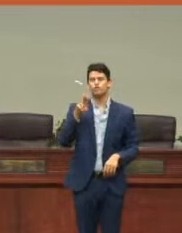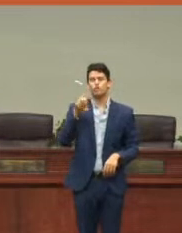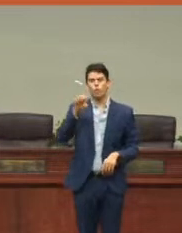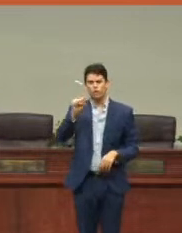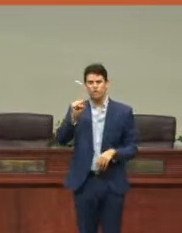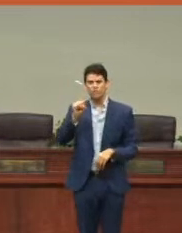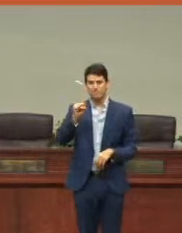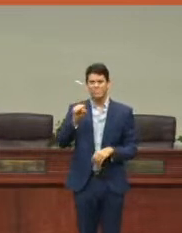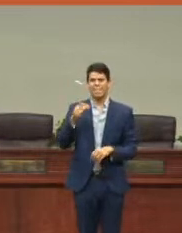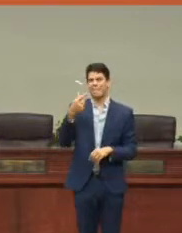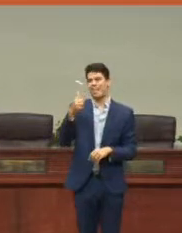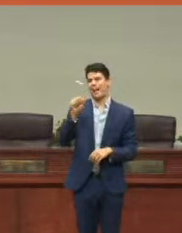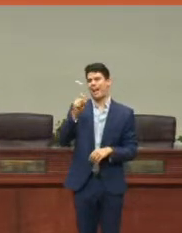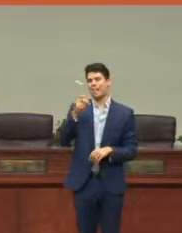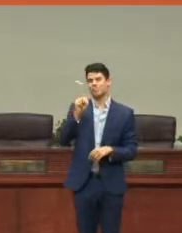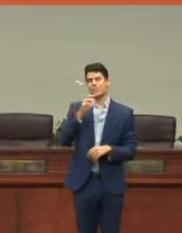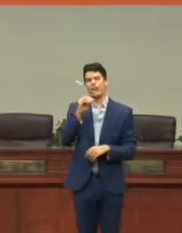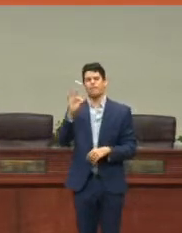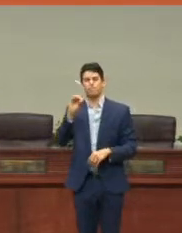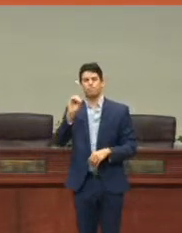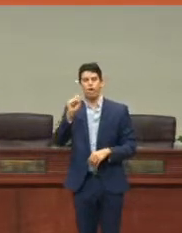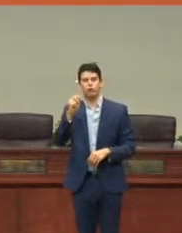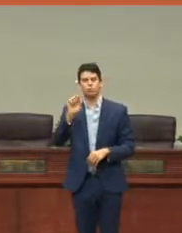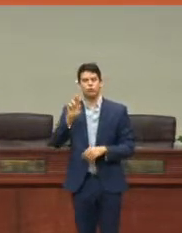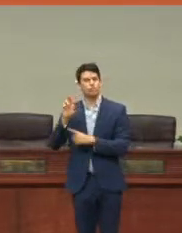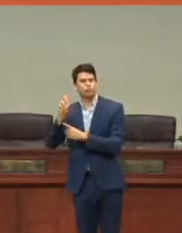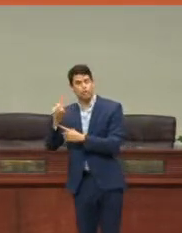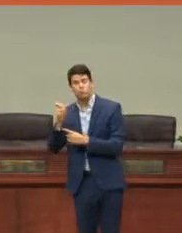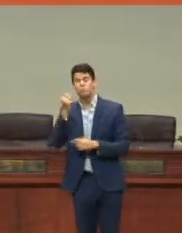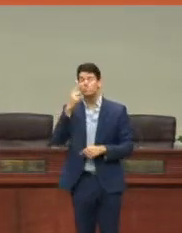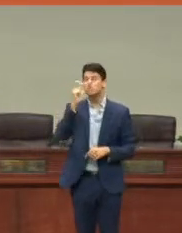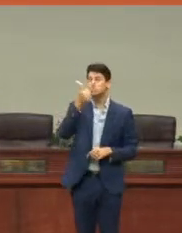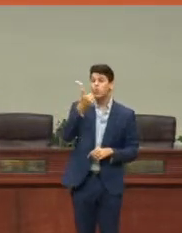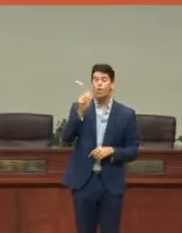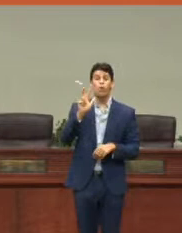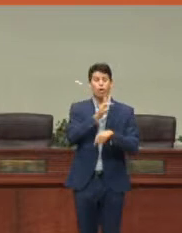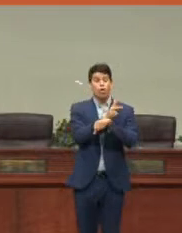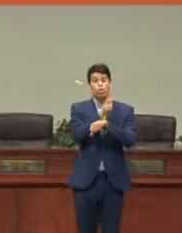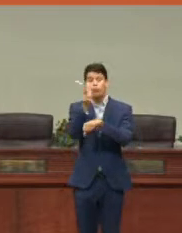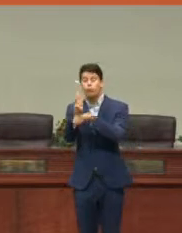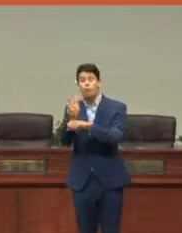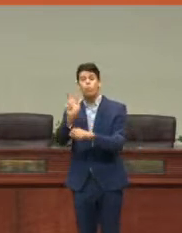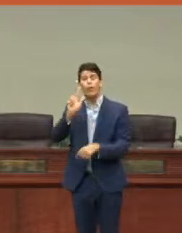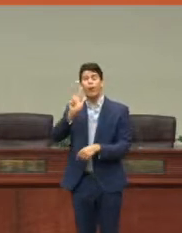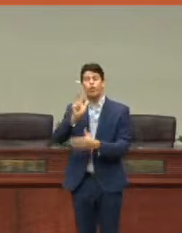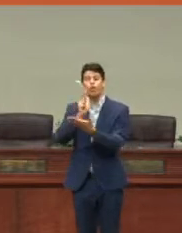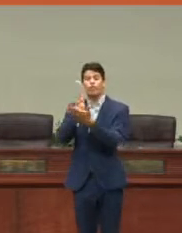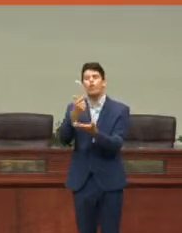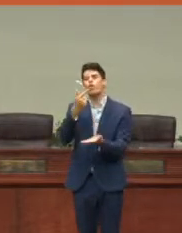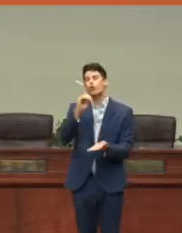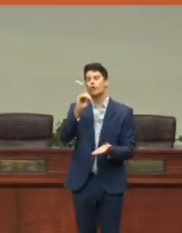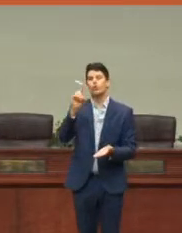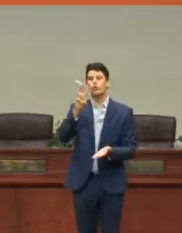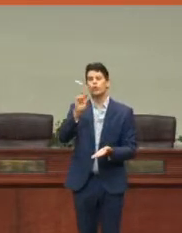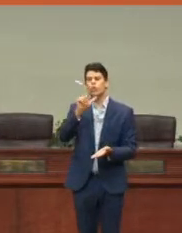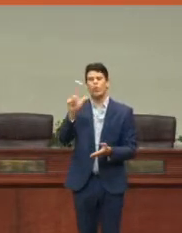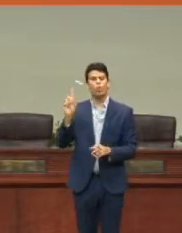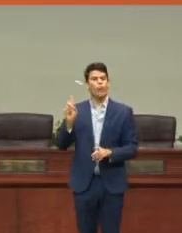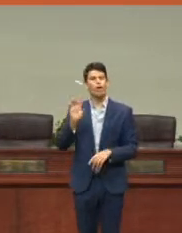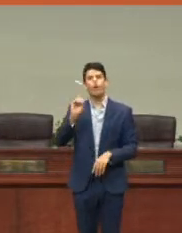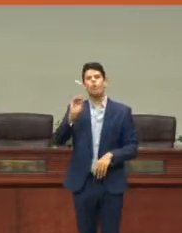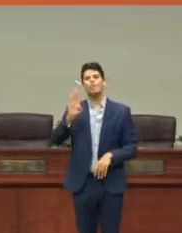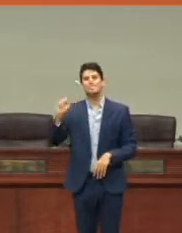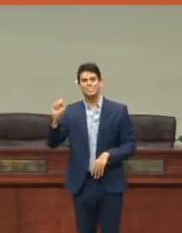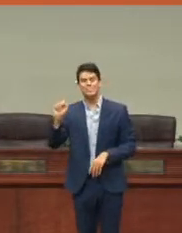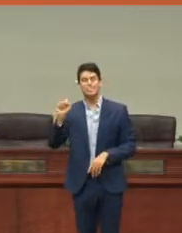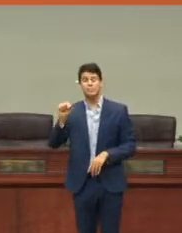Road. Tomorrow morning, the mobile vaccine trailer will be at Goodwill on Orange Blossom Trail. In the